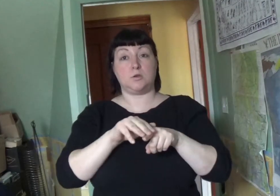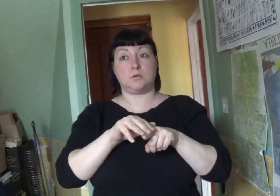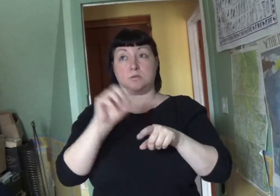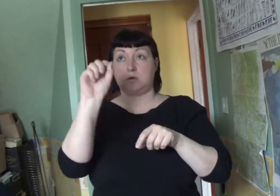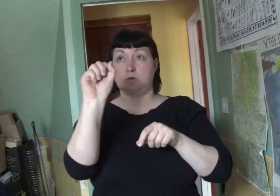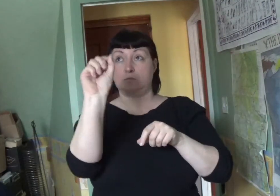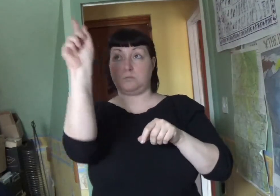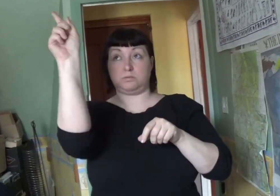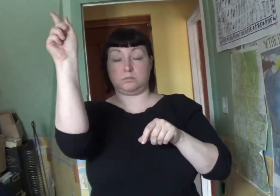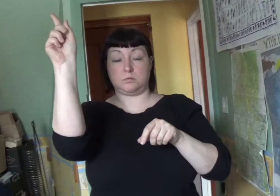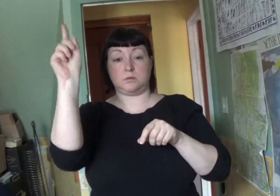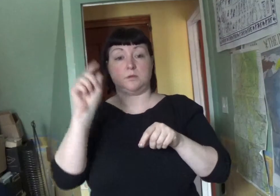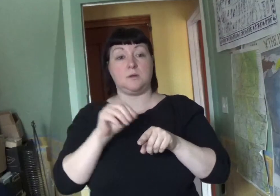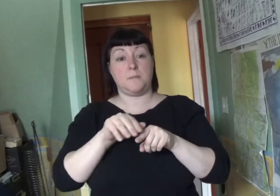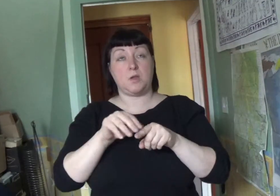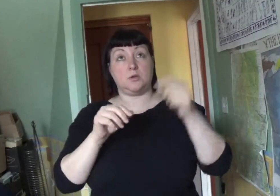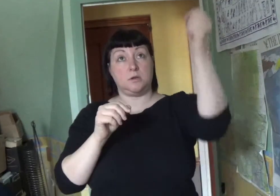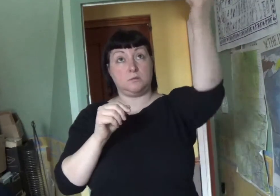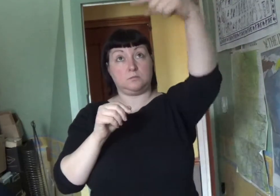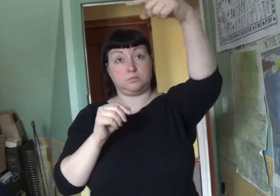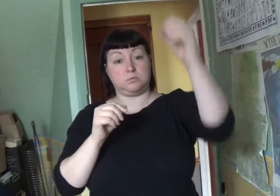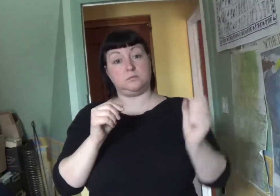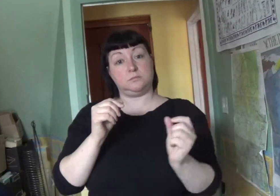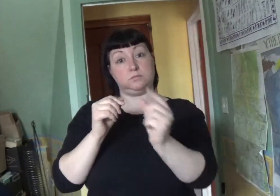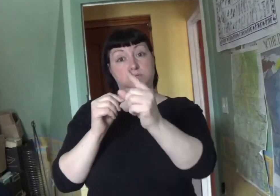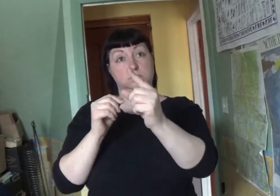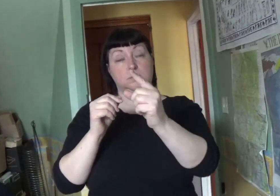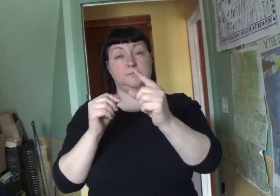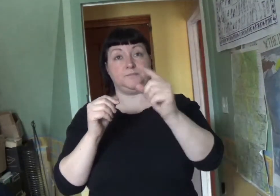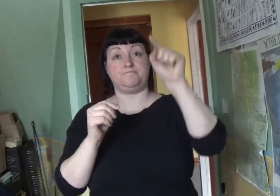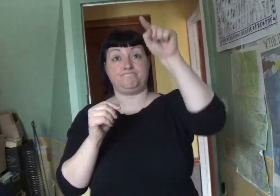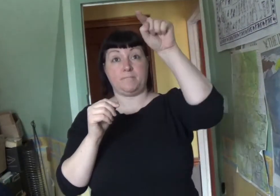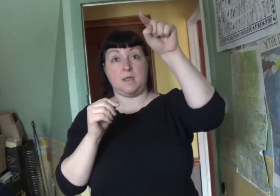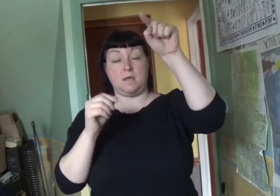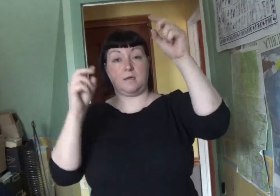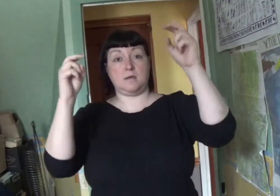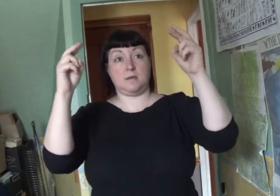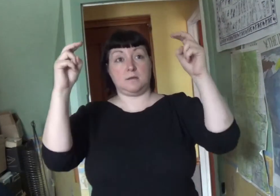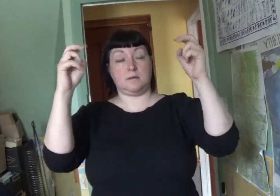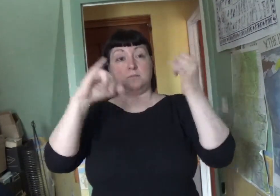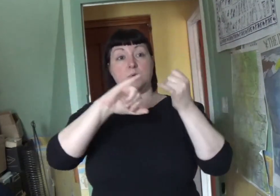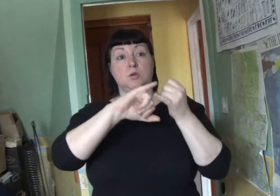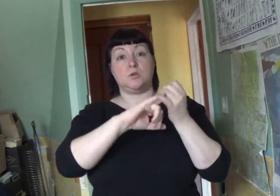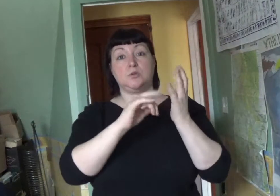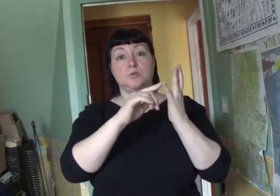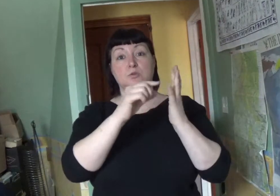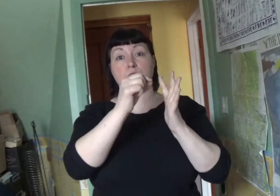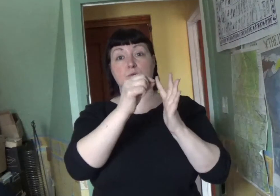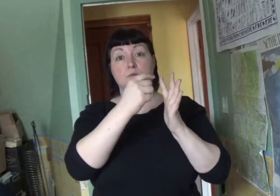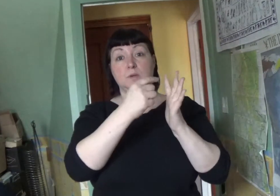this is called the superior. Superior just kind of means at the top. Superior vena cava. That's the name of the